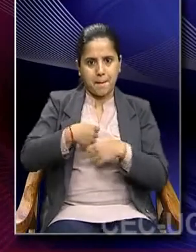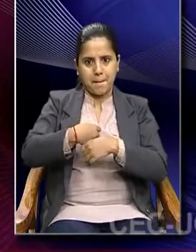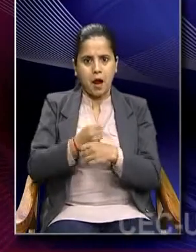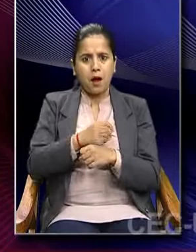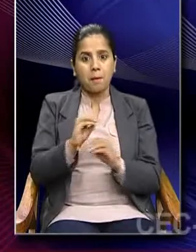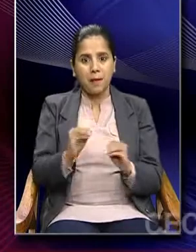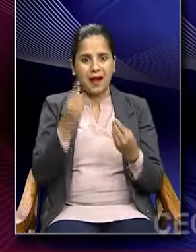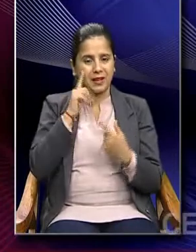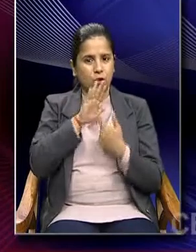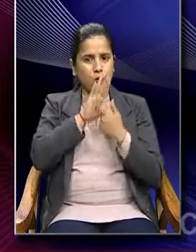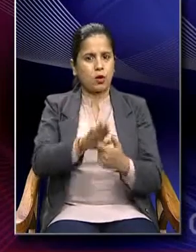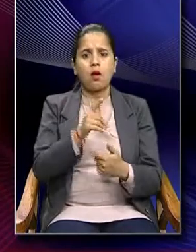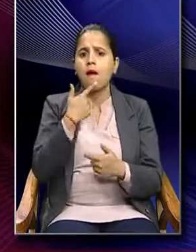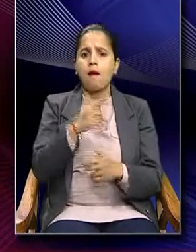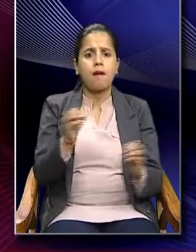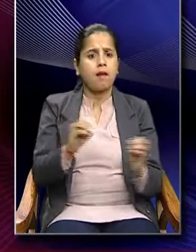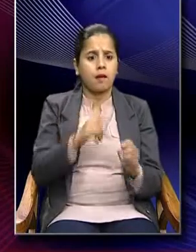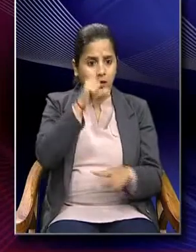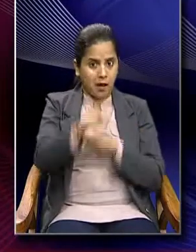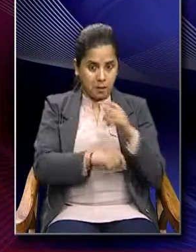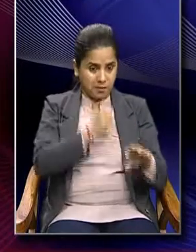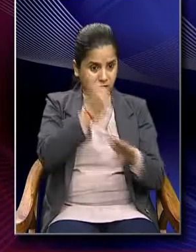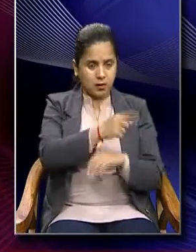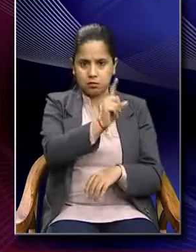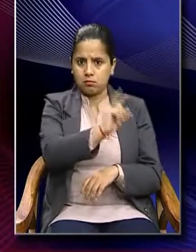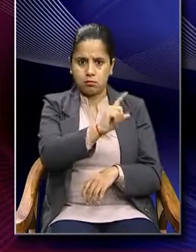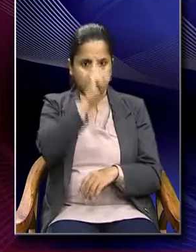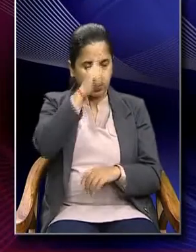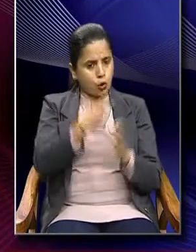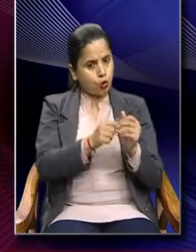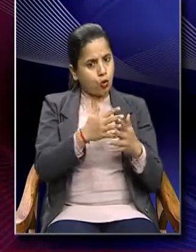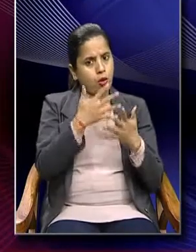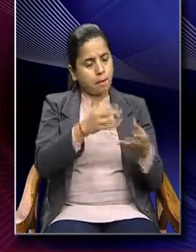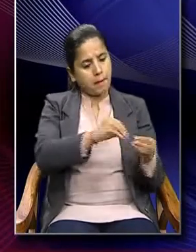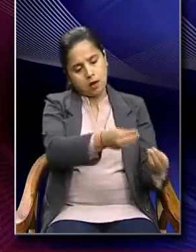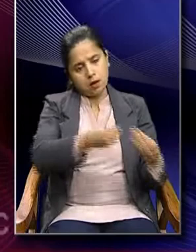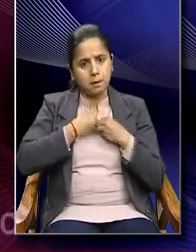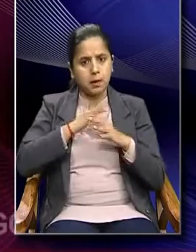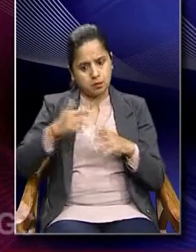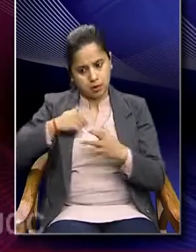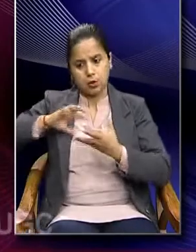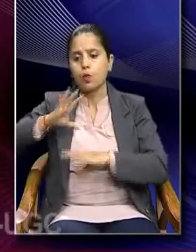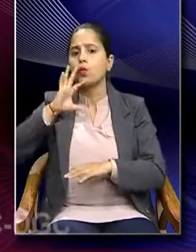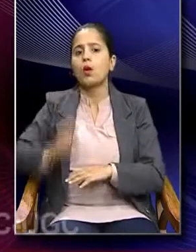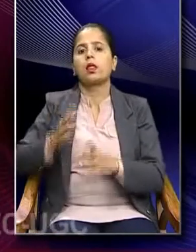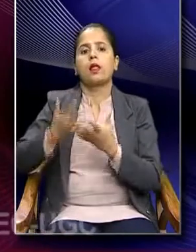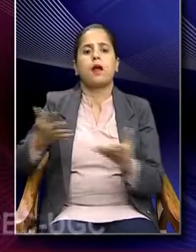better. They were not allowed to industrialize their economies, right? They were not allowed to develop latest